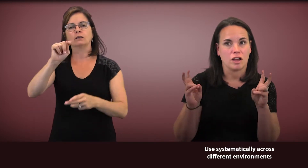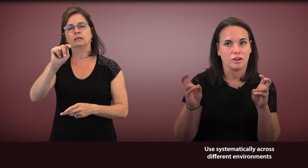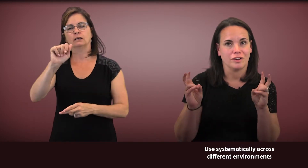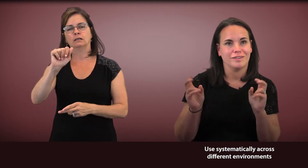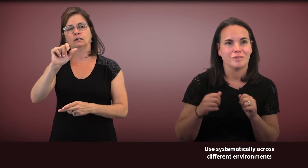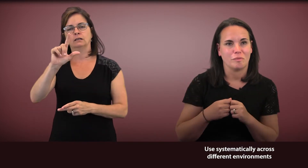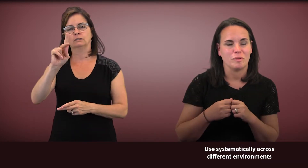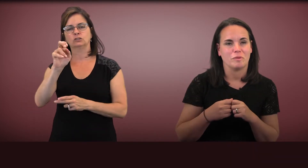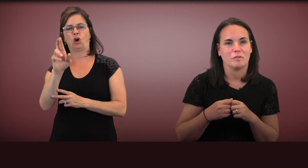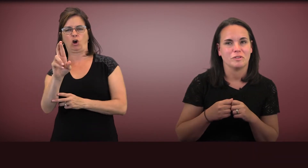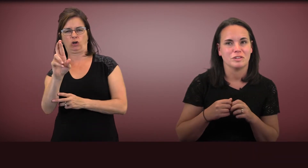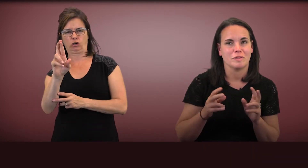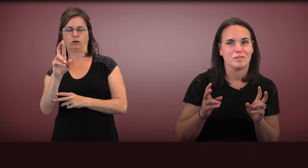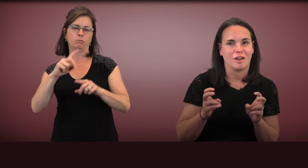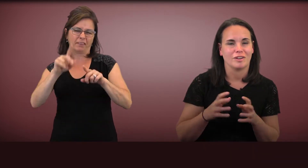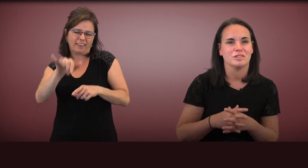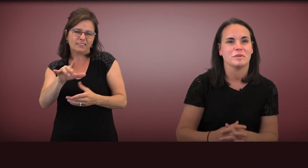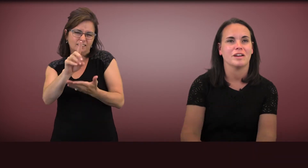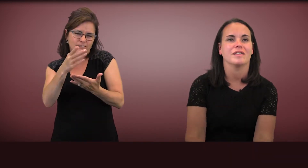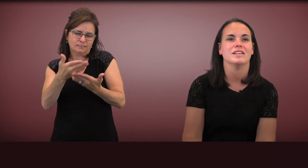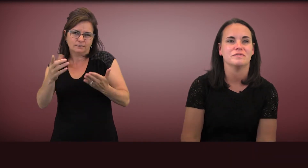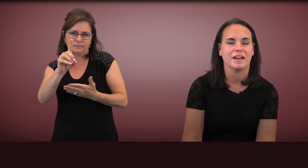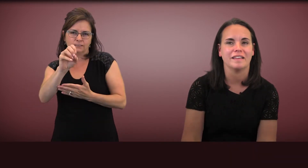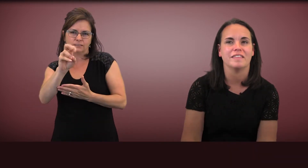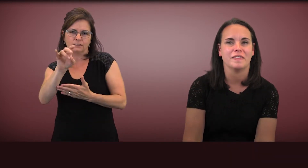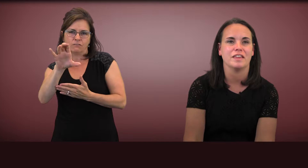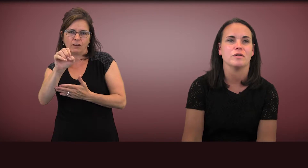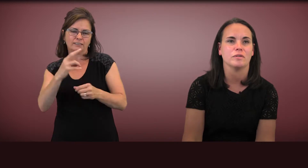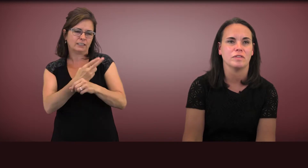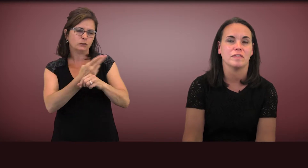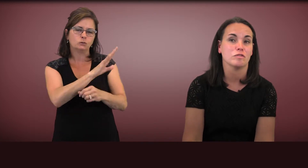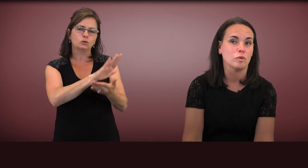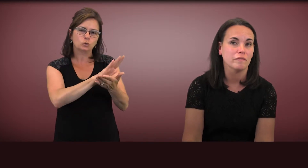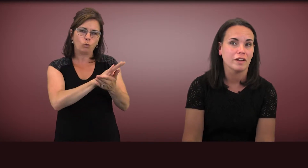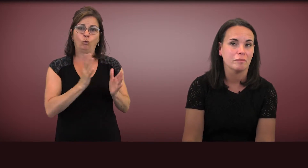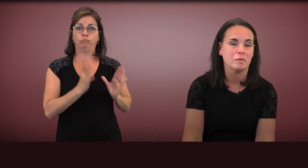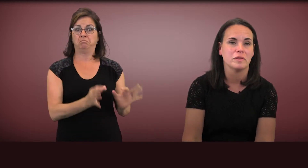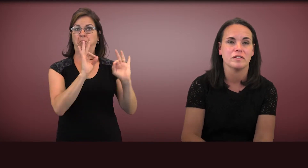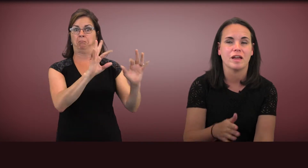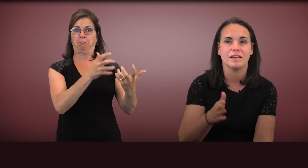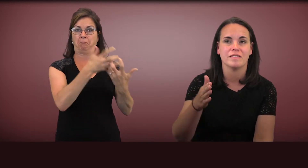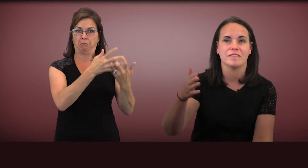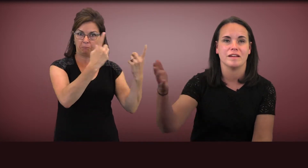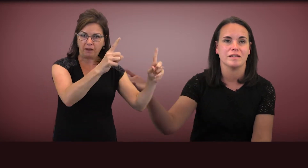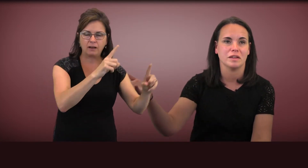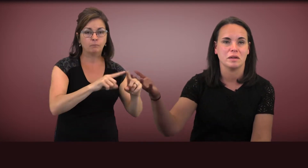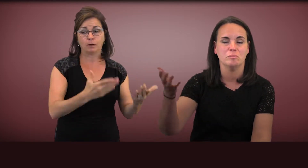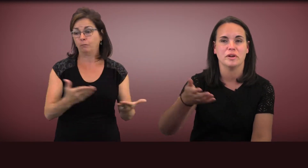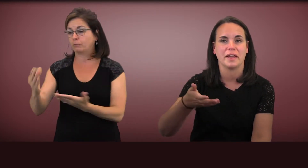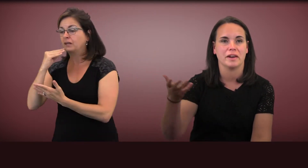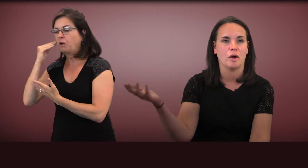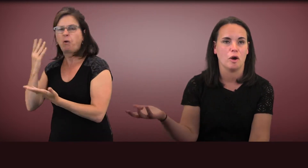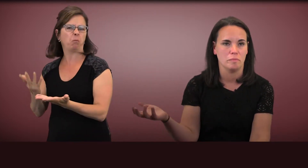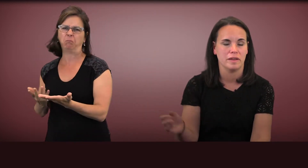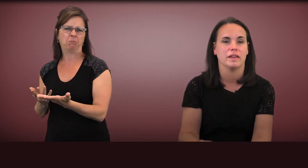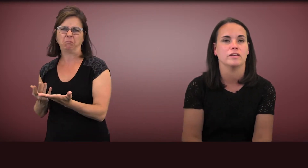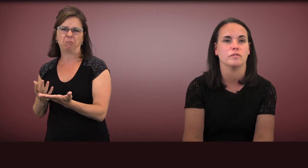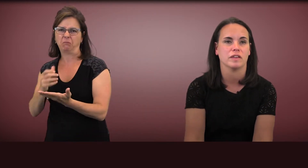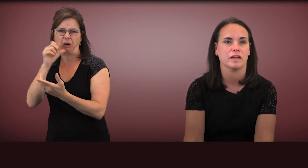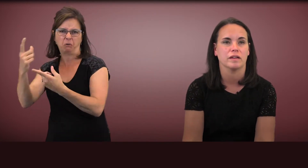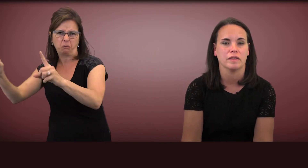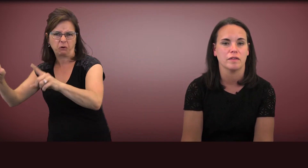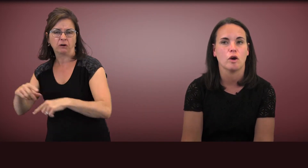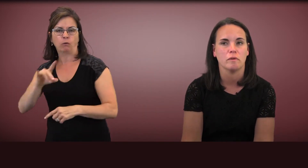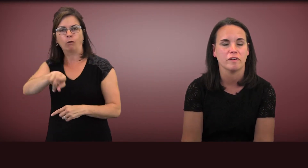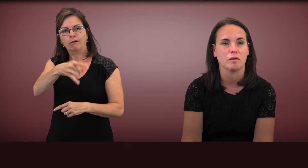a talker, some people refer to them as talkers, but a device that they use in the school environment, but they're not necessarily bringing it home and